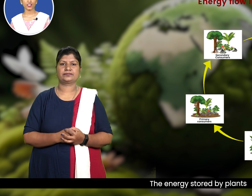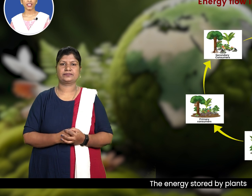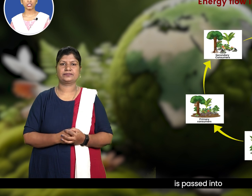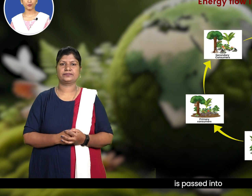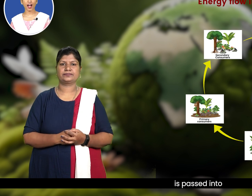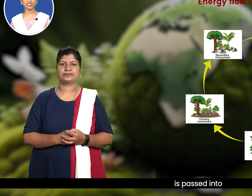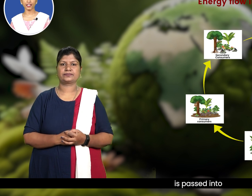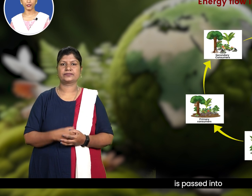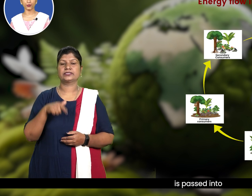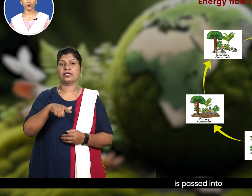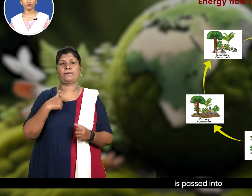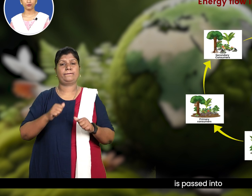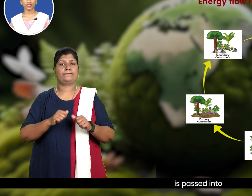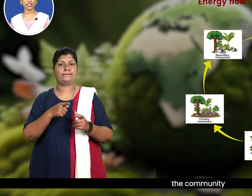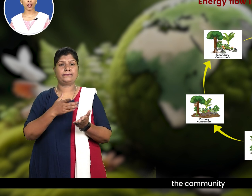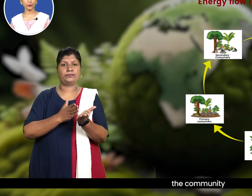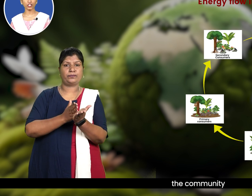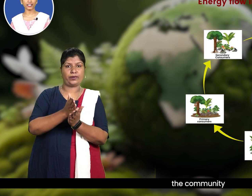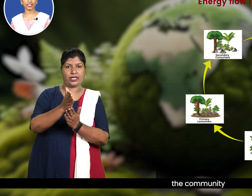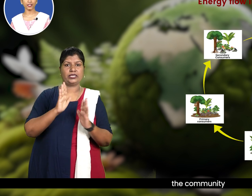is passed into the community